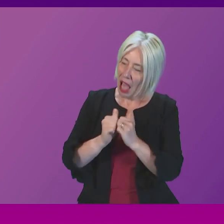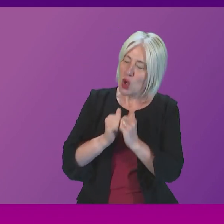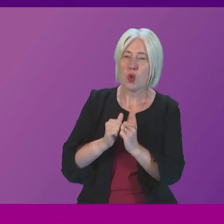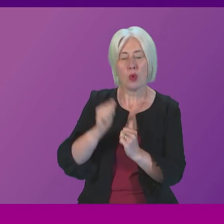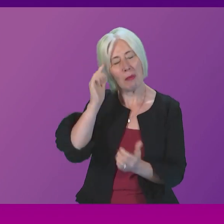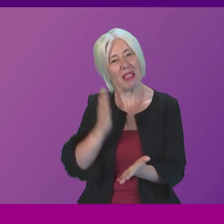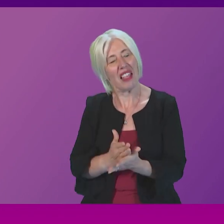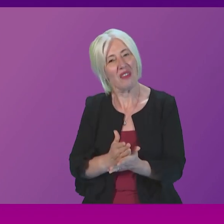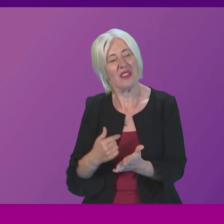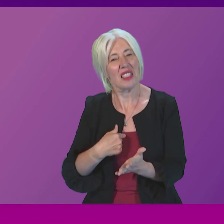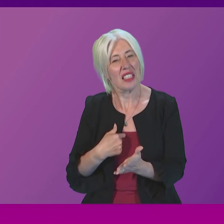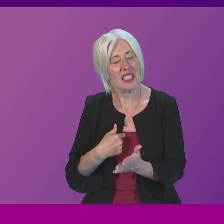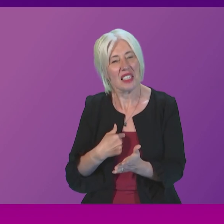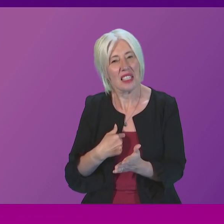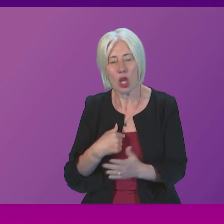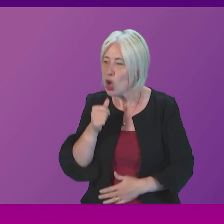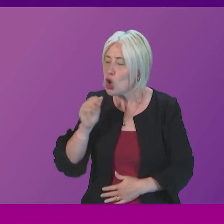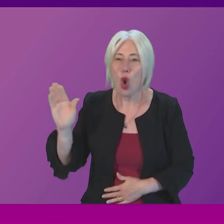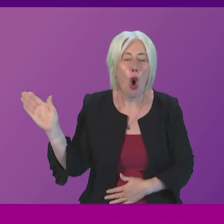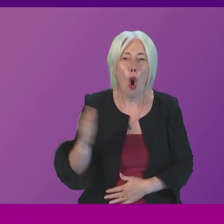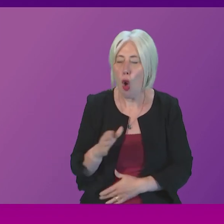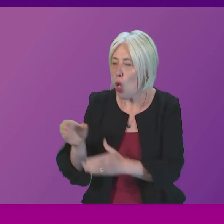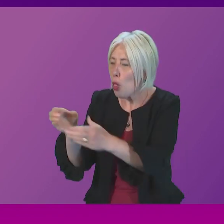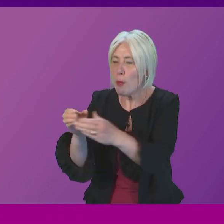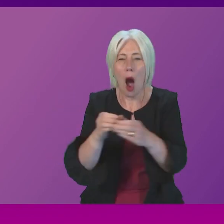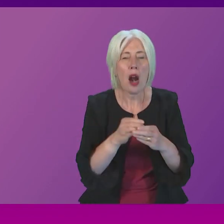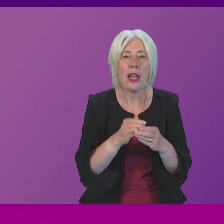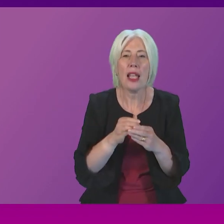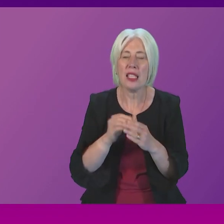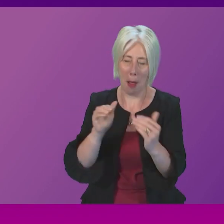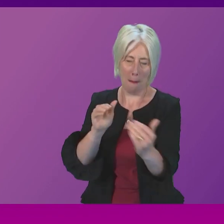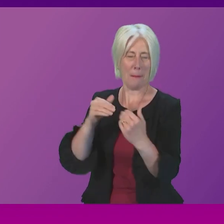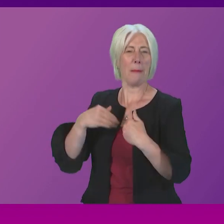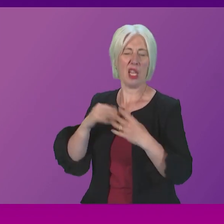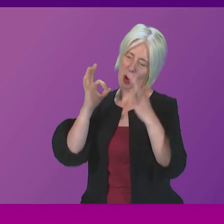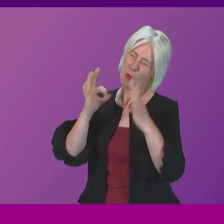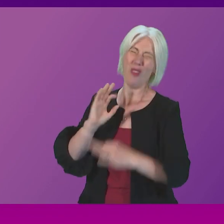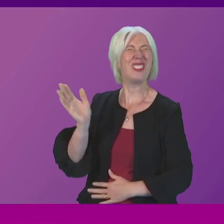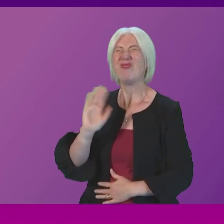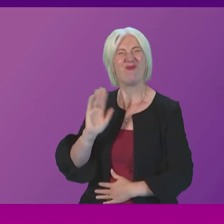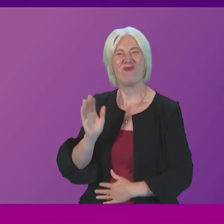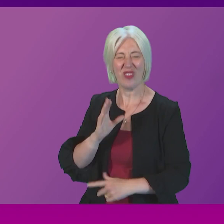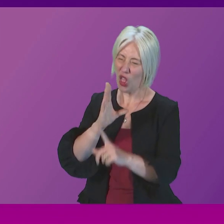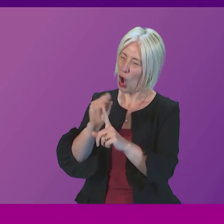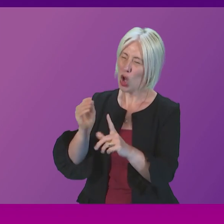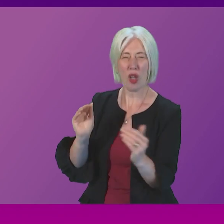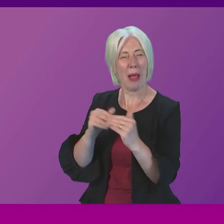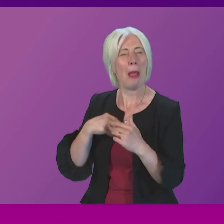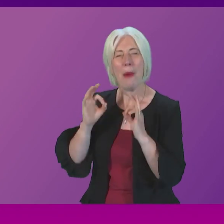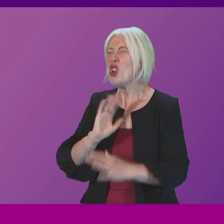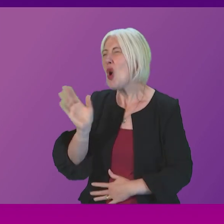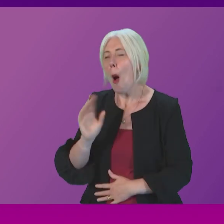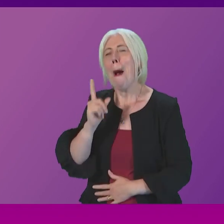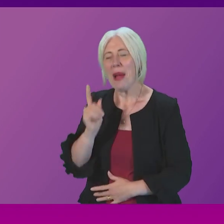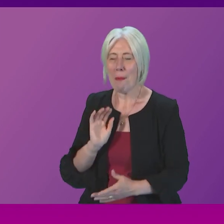values. And it's not, every party is not going to fit perfectly. And often you go into a party and